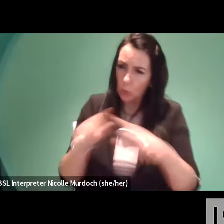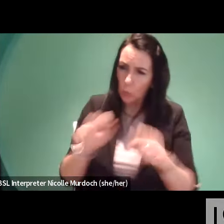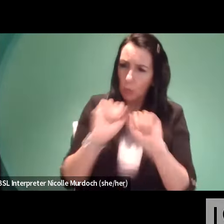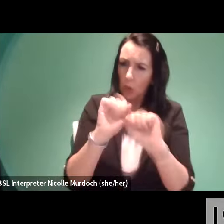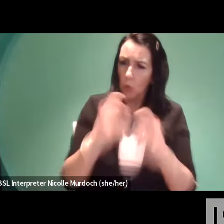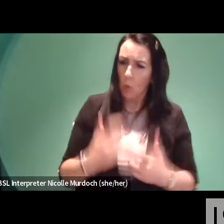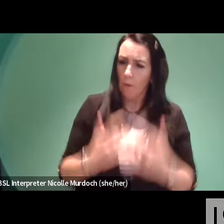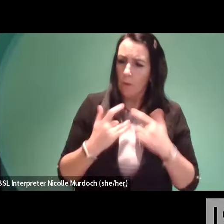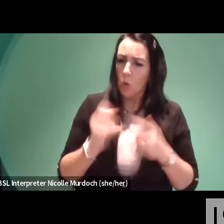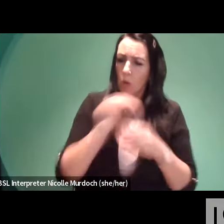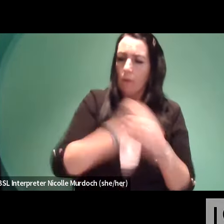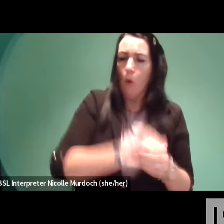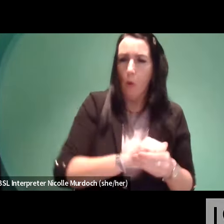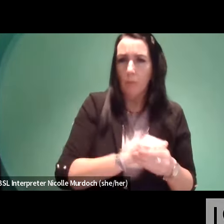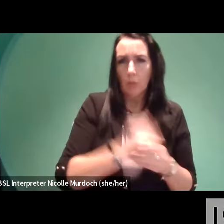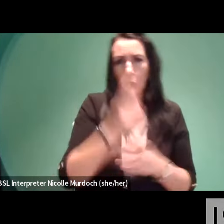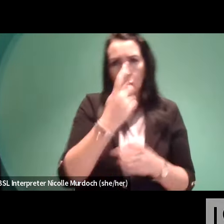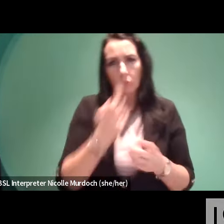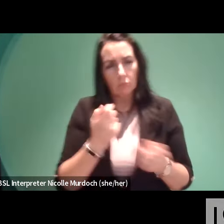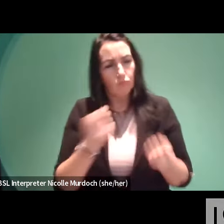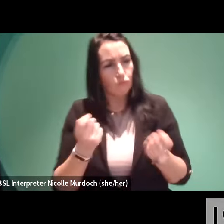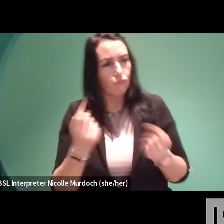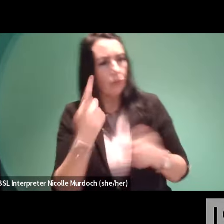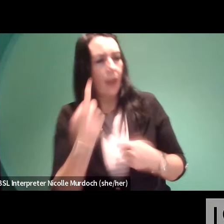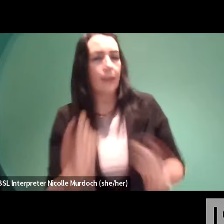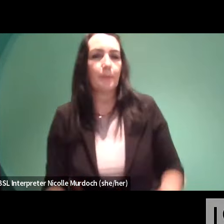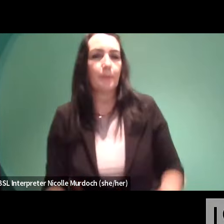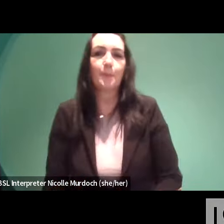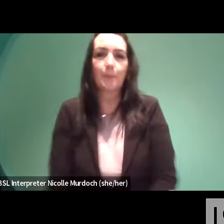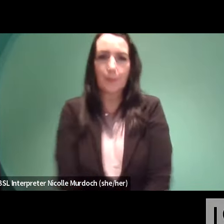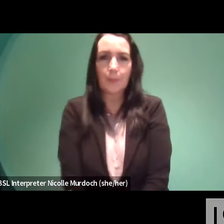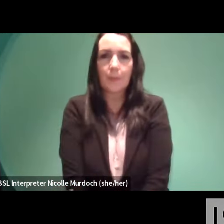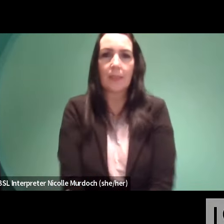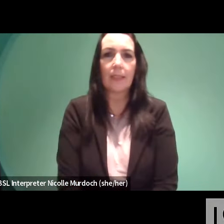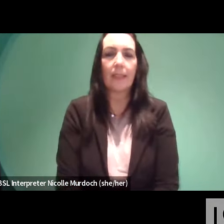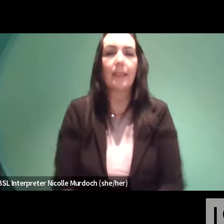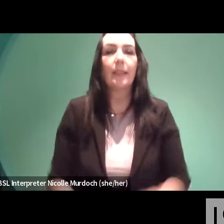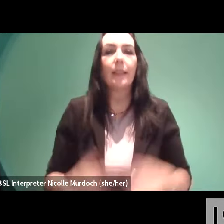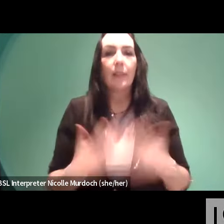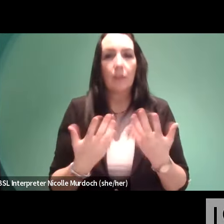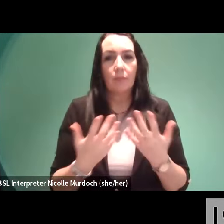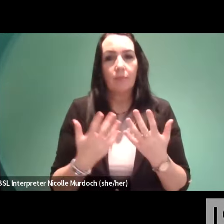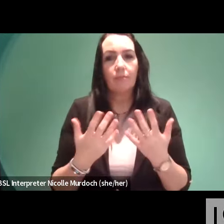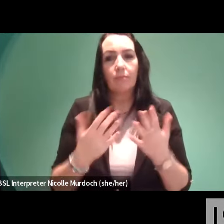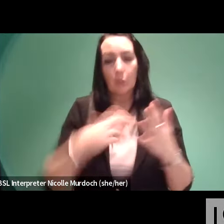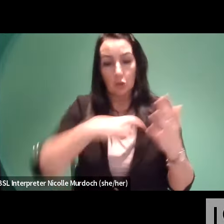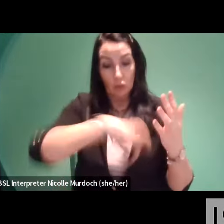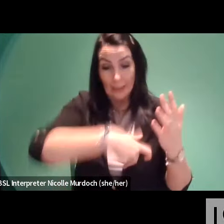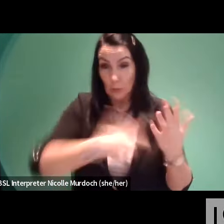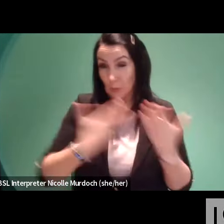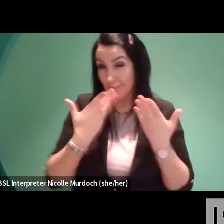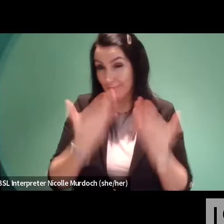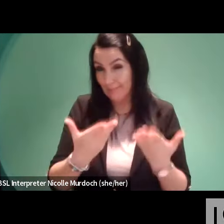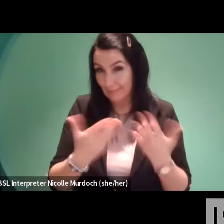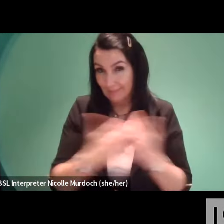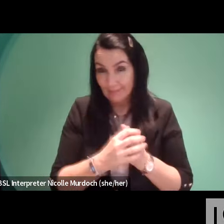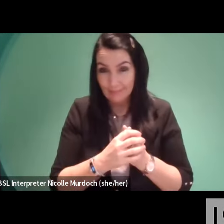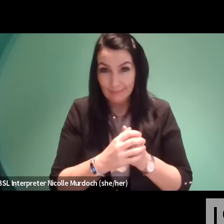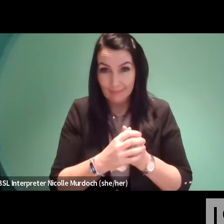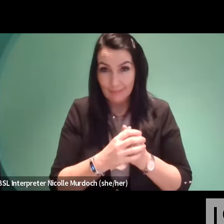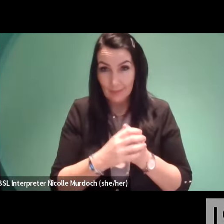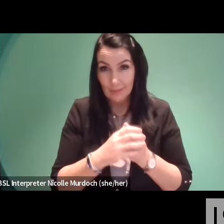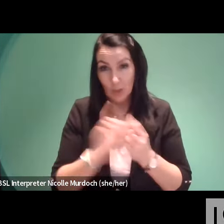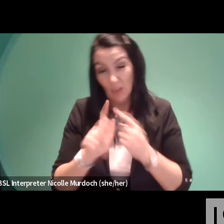agency about what this transition looks like. Very good. Yeah. Segue into trade unions. You can answer the other questions, of course,